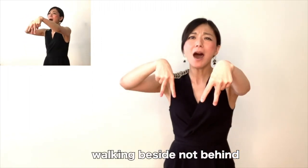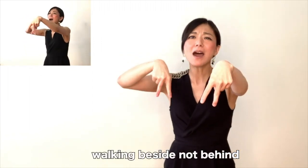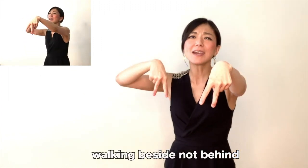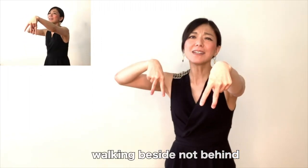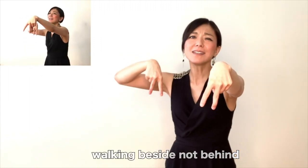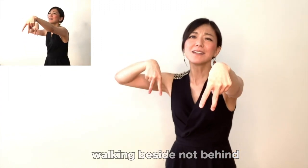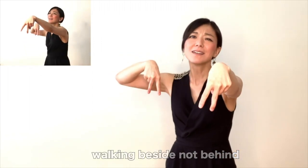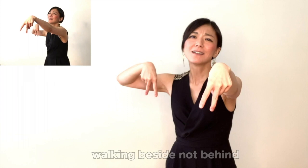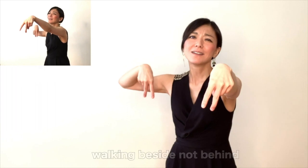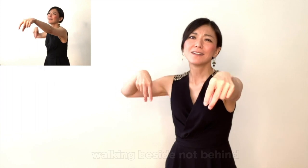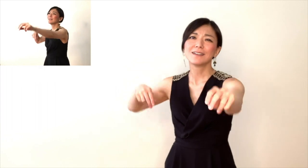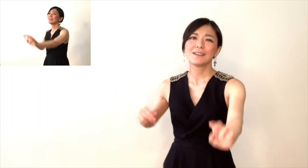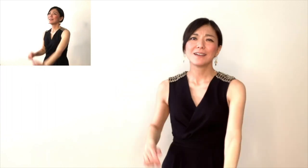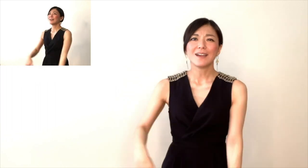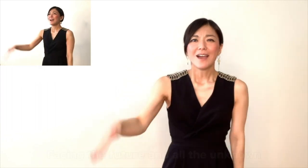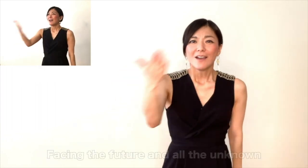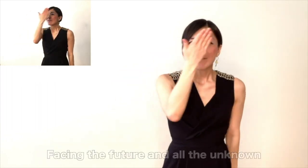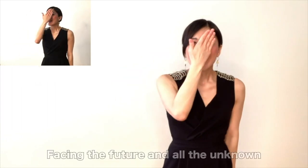behind